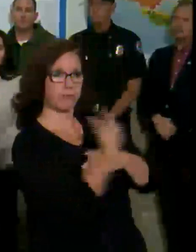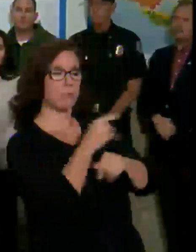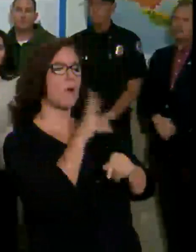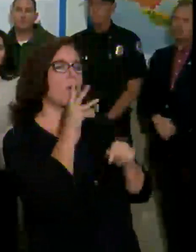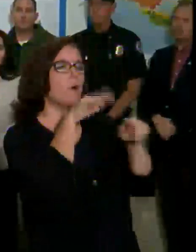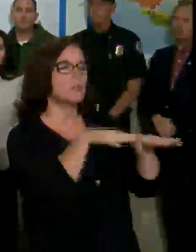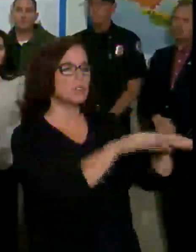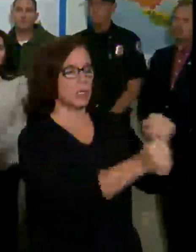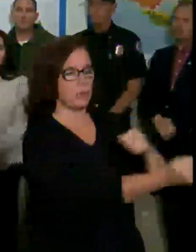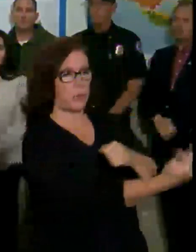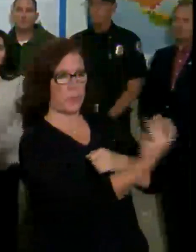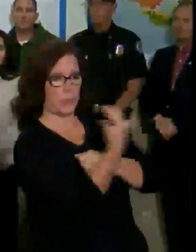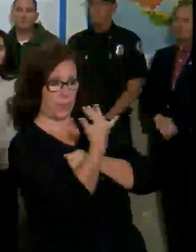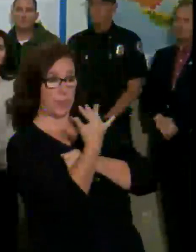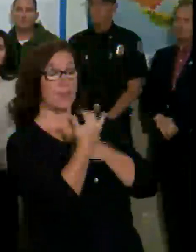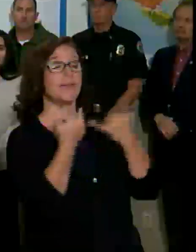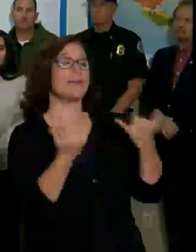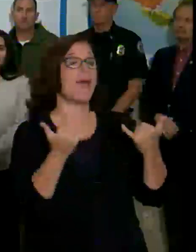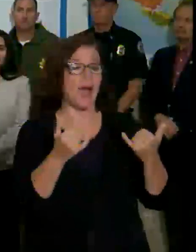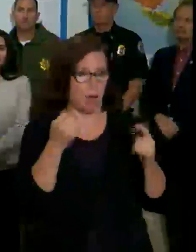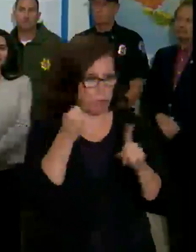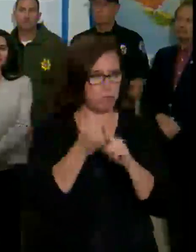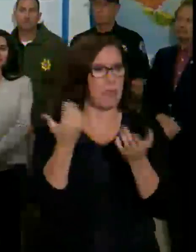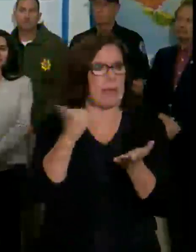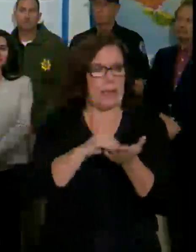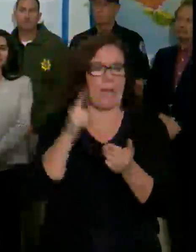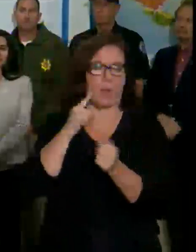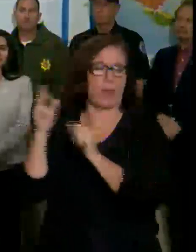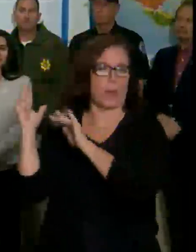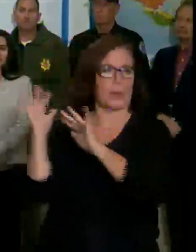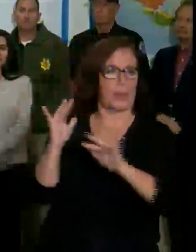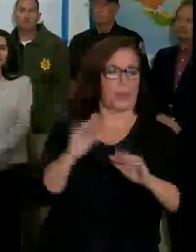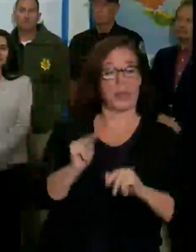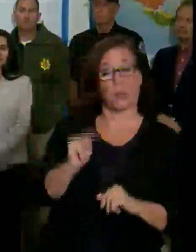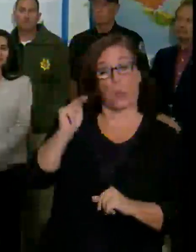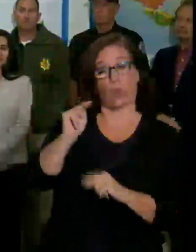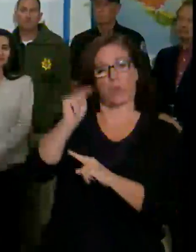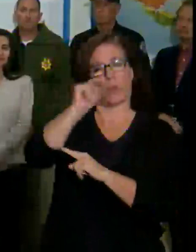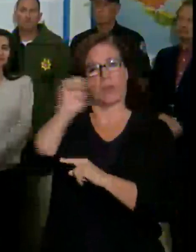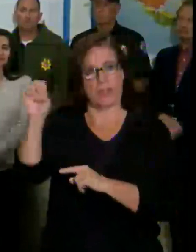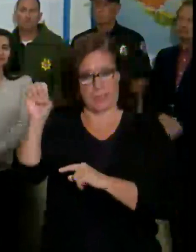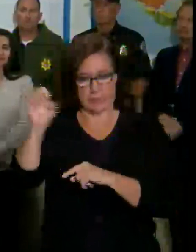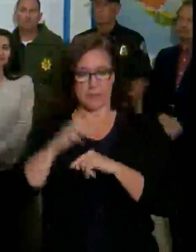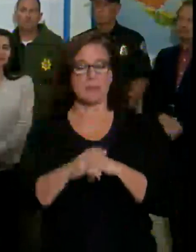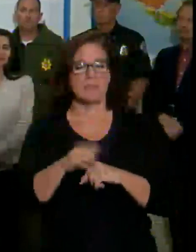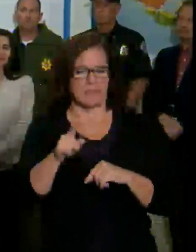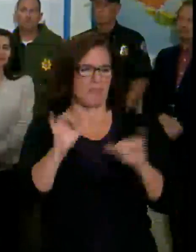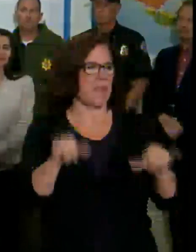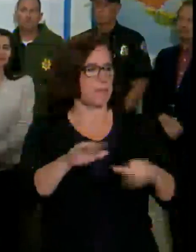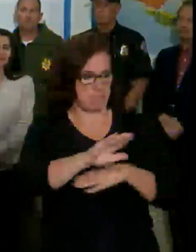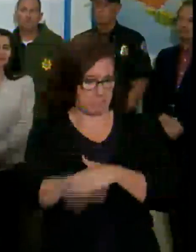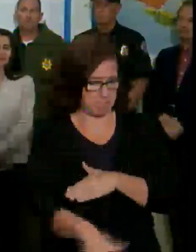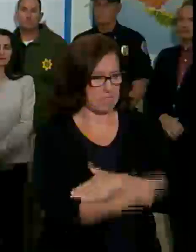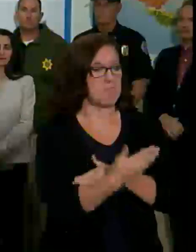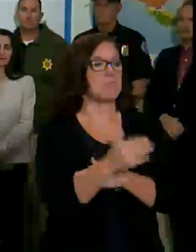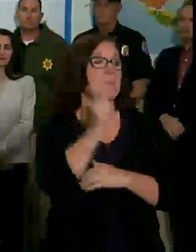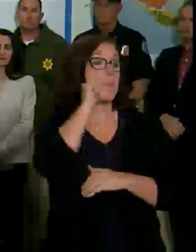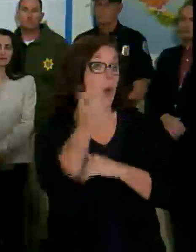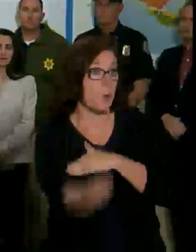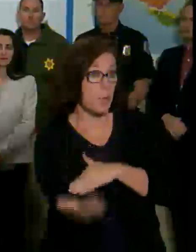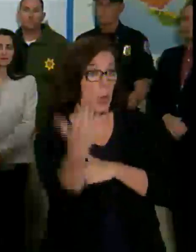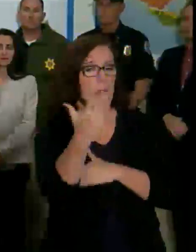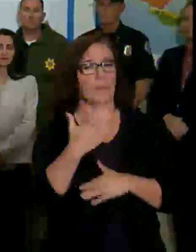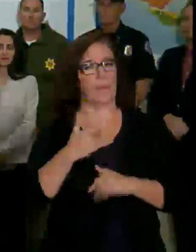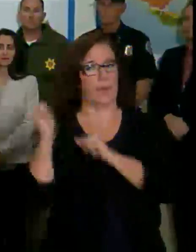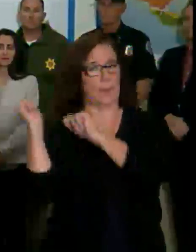to turn back again to the north and northeast. So overnight tonight and through tomorrow morning across the fire, we can expect another round of north to northeast winds,